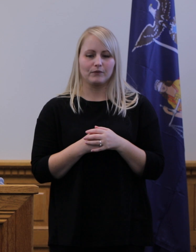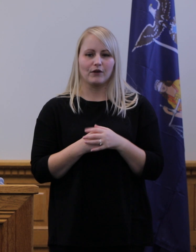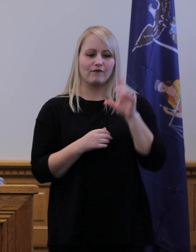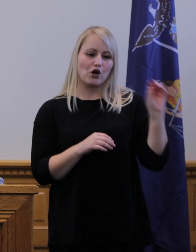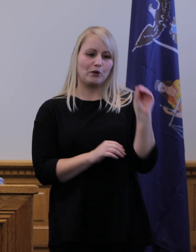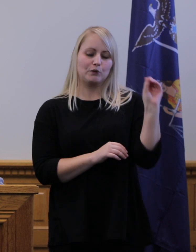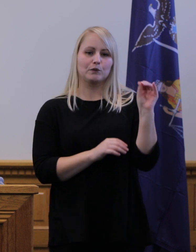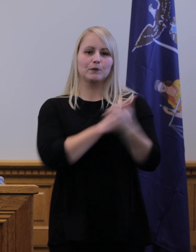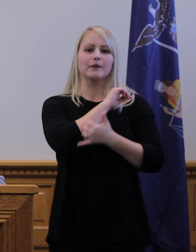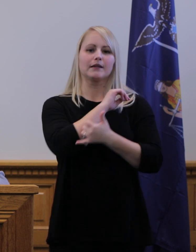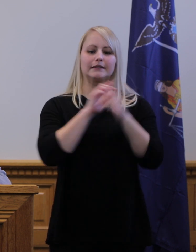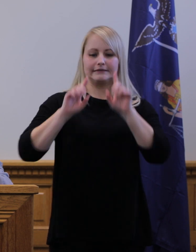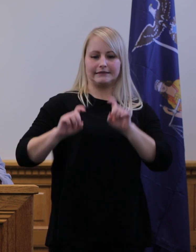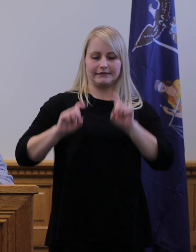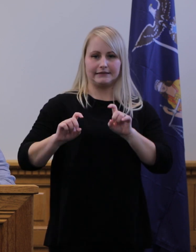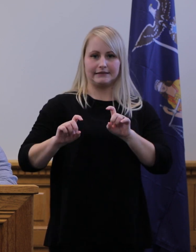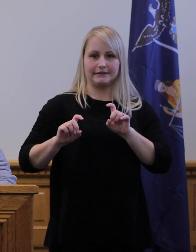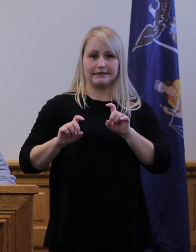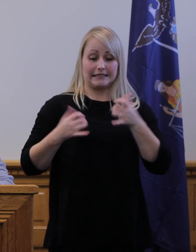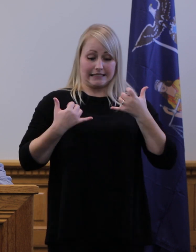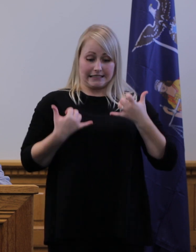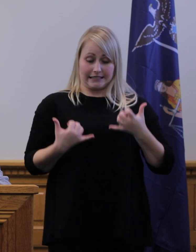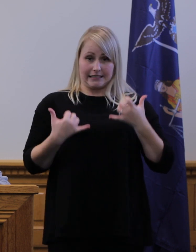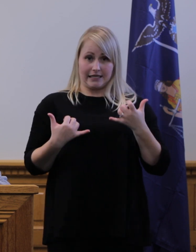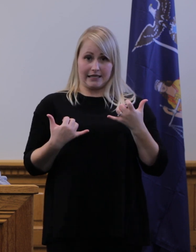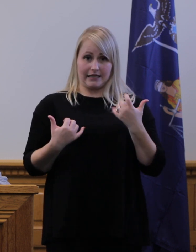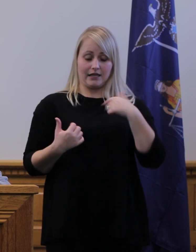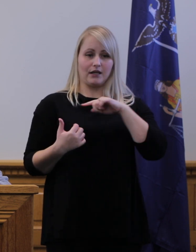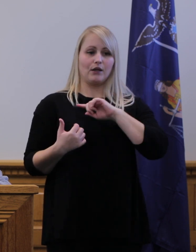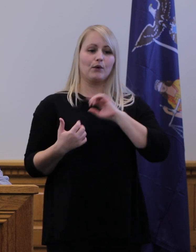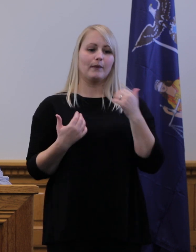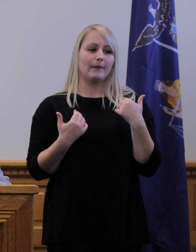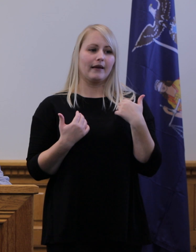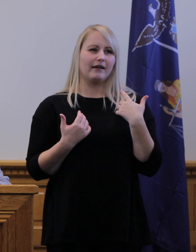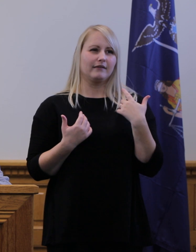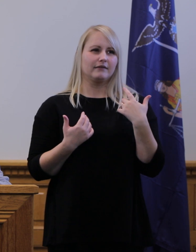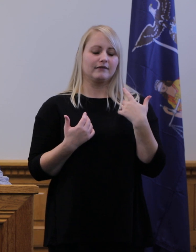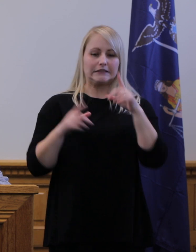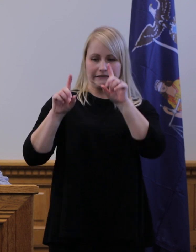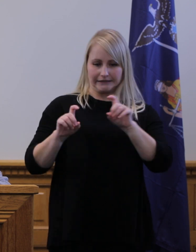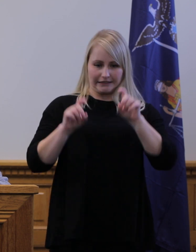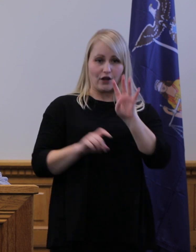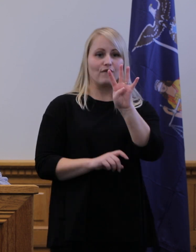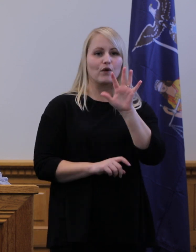COVID testing. To date, we've performed